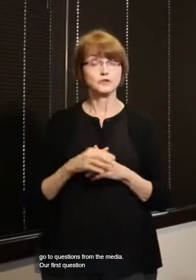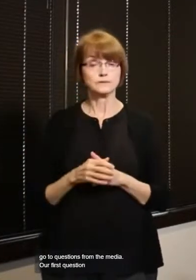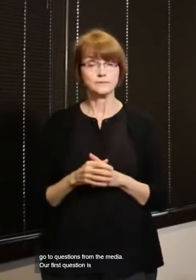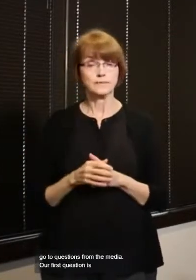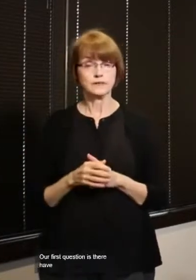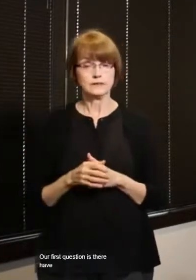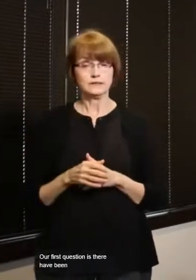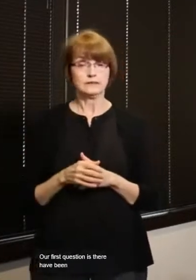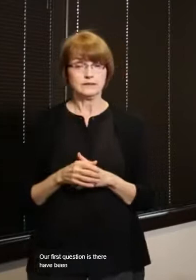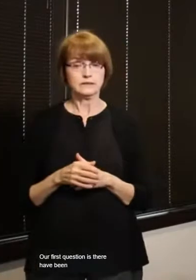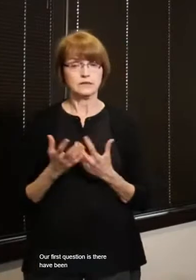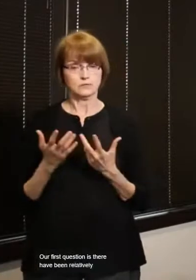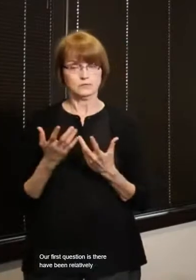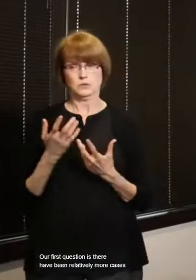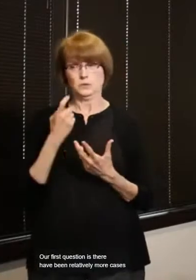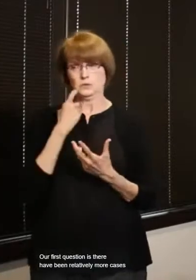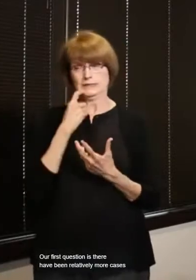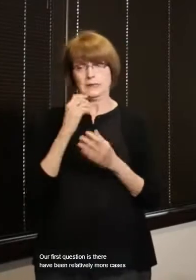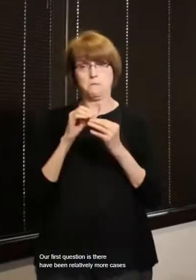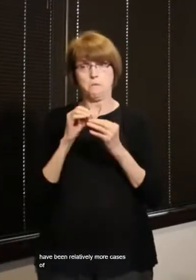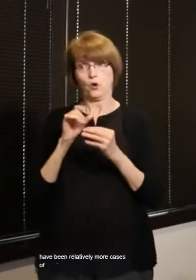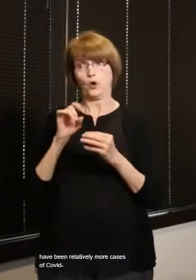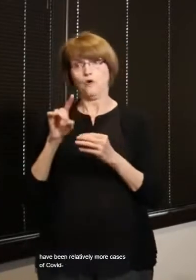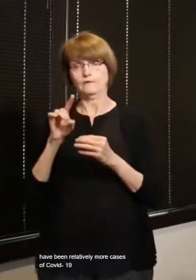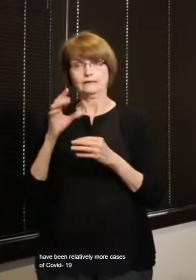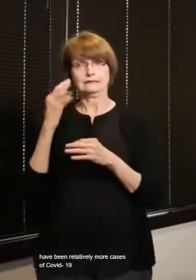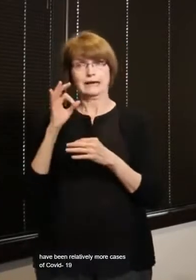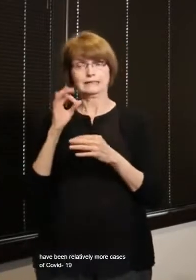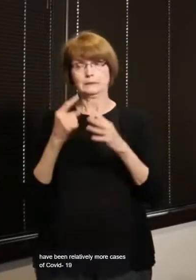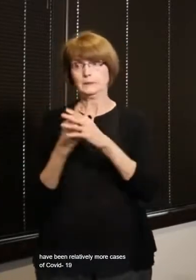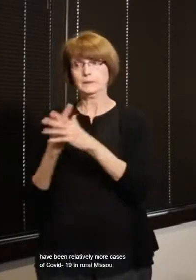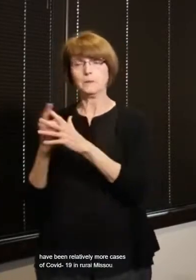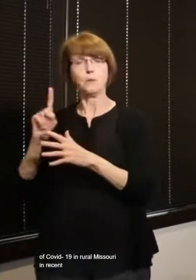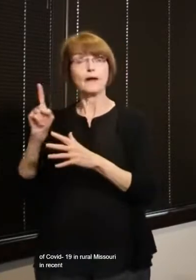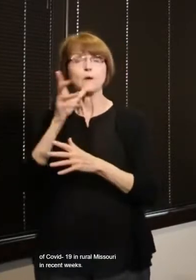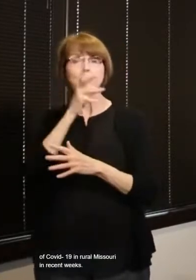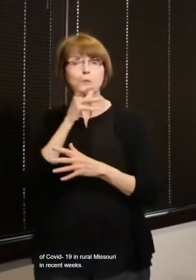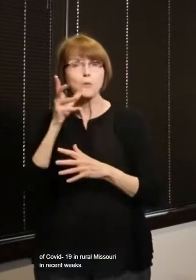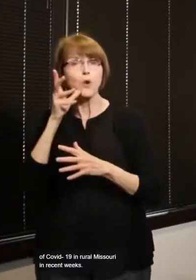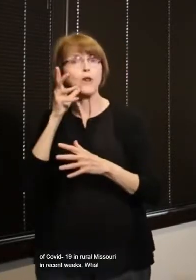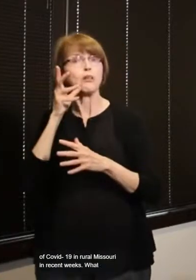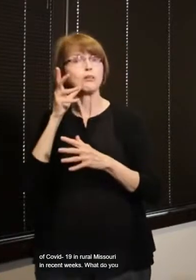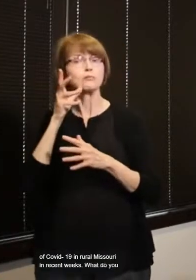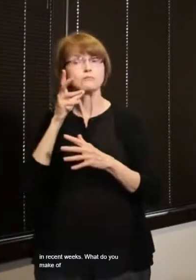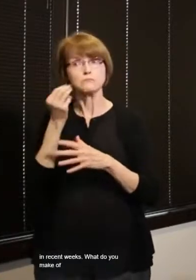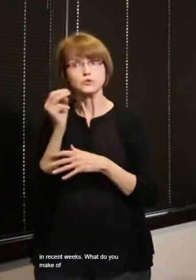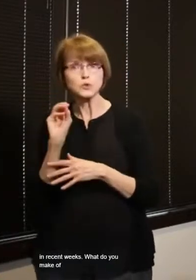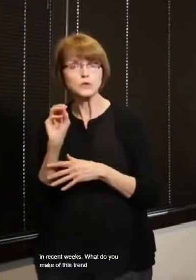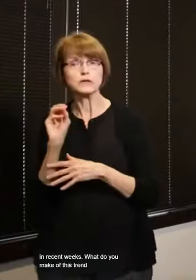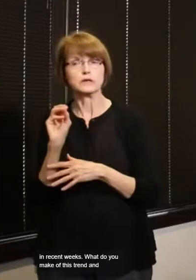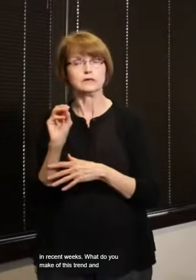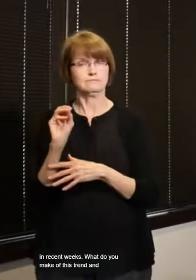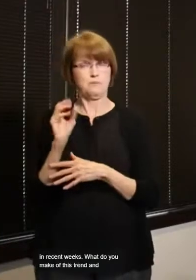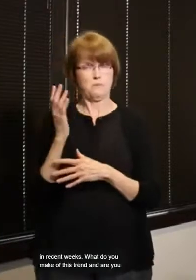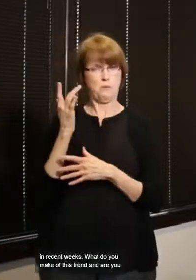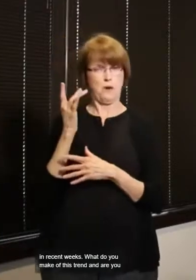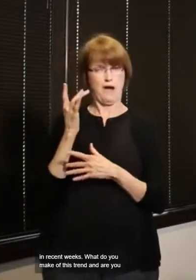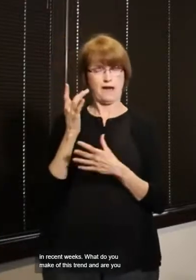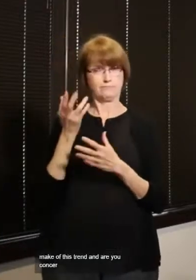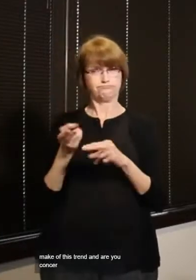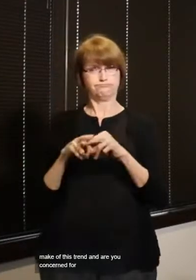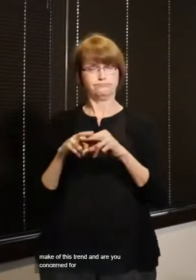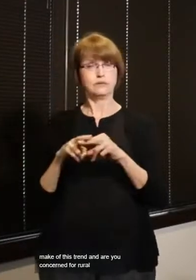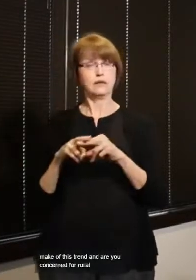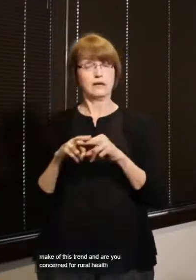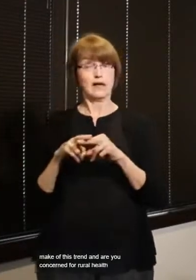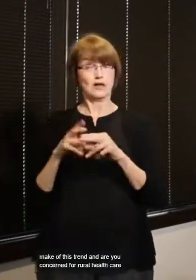there have been relatively more cases of COVID-19 in rural Missouri in recent weeks. What do you make of this trend, and are you concerned for rural